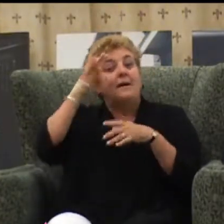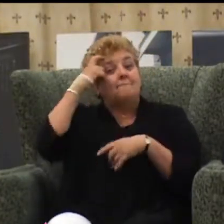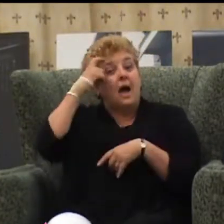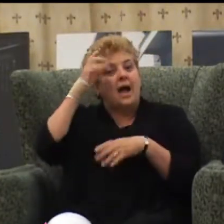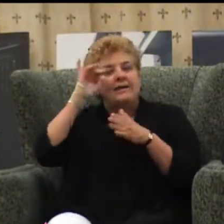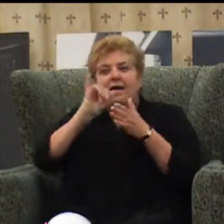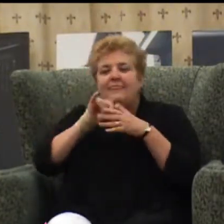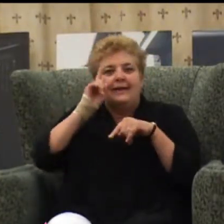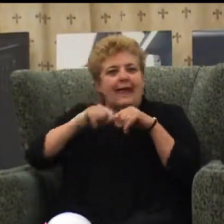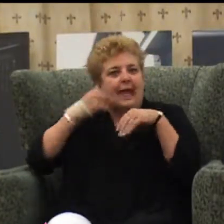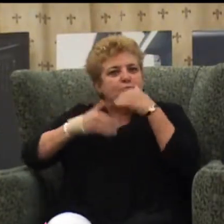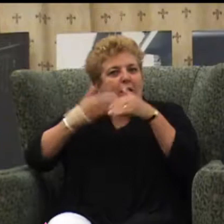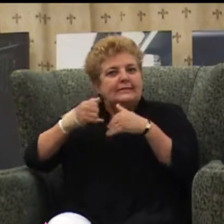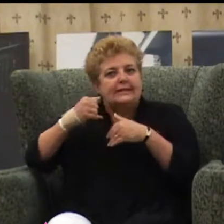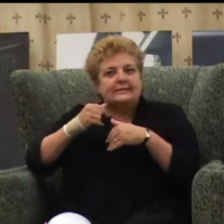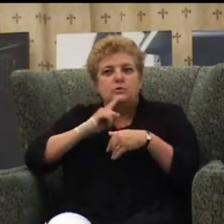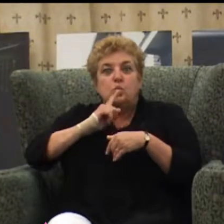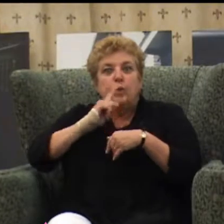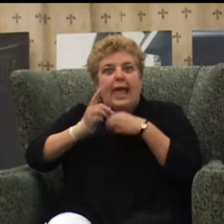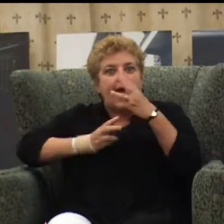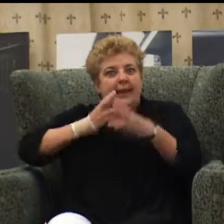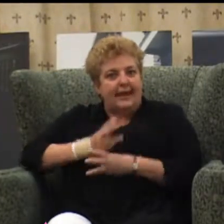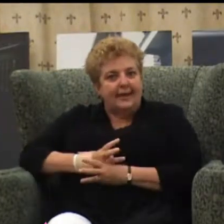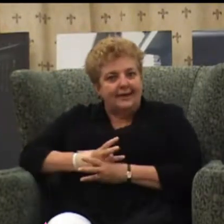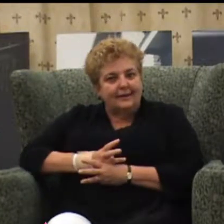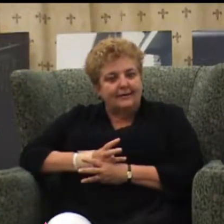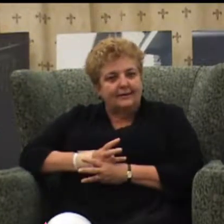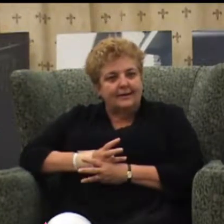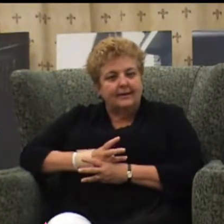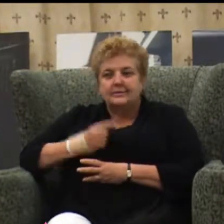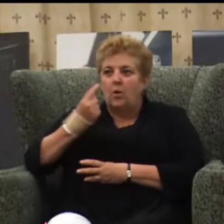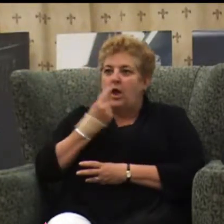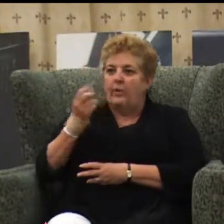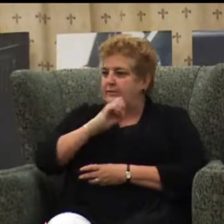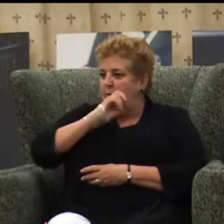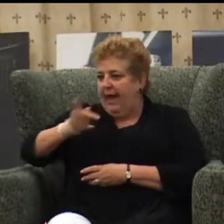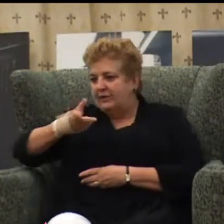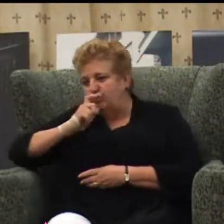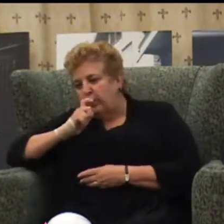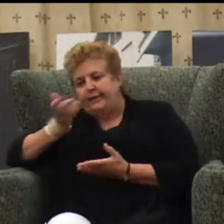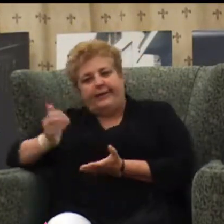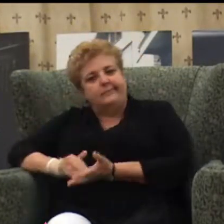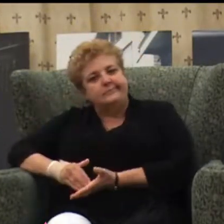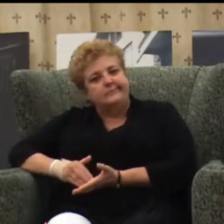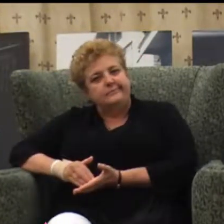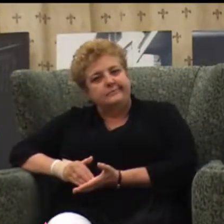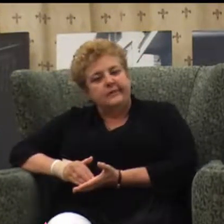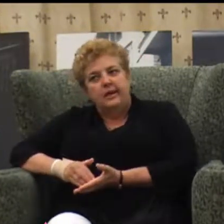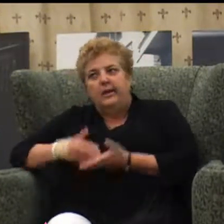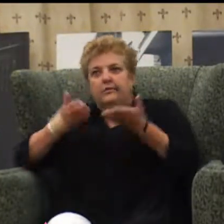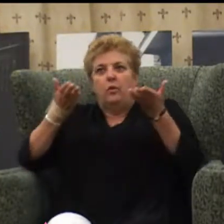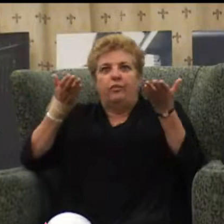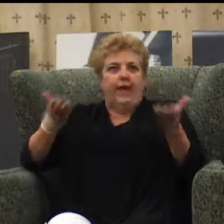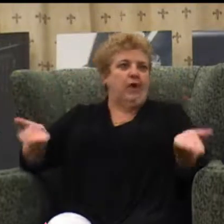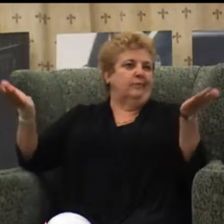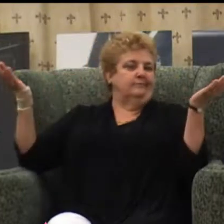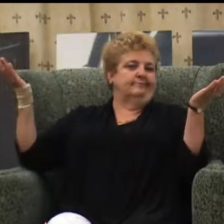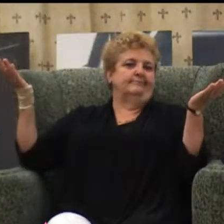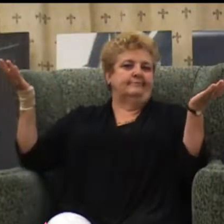it always takes me back to a drink. So there I am in this place. And, you know, like I said,